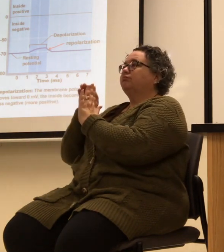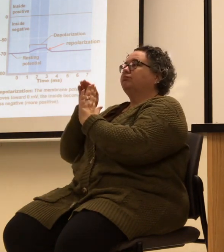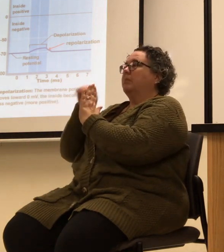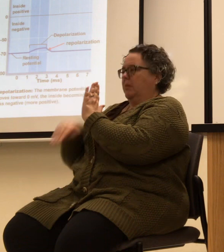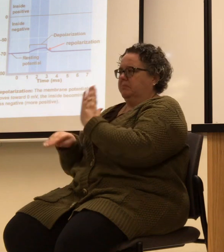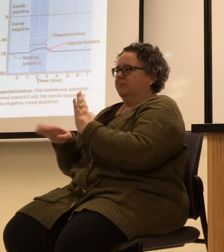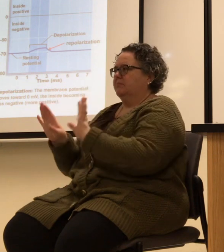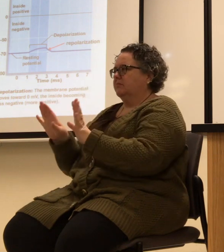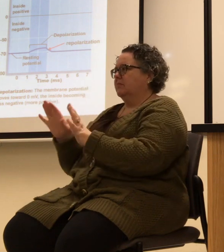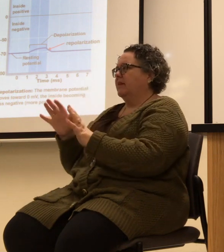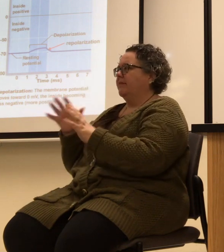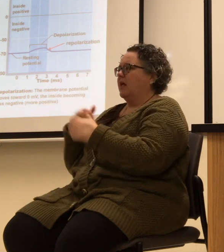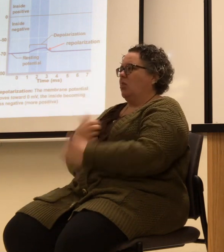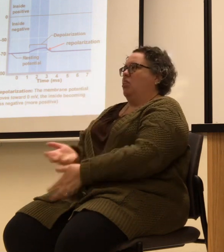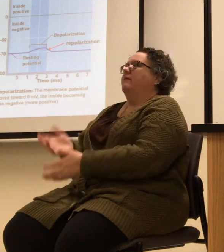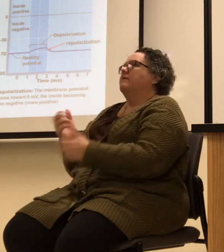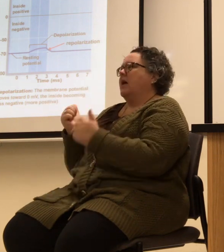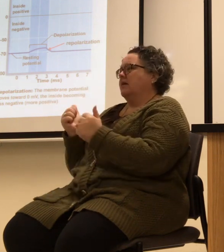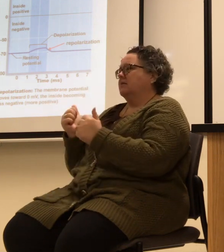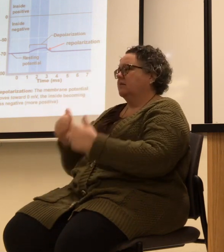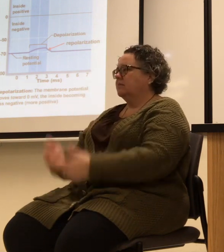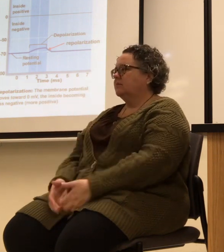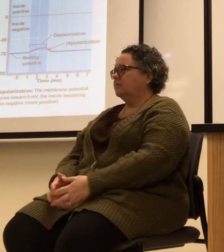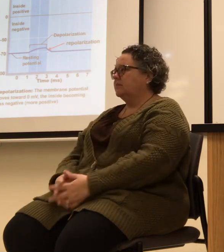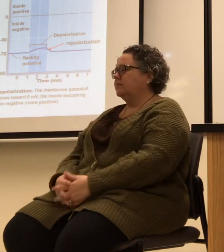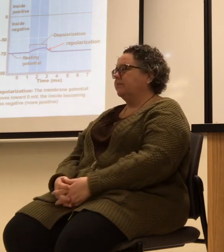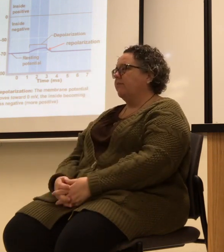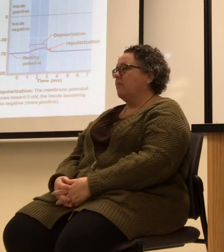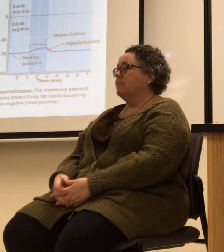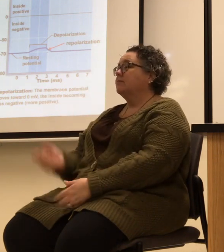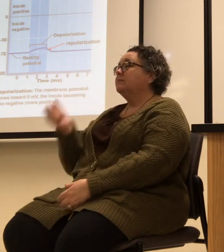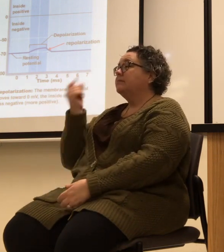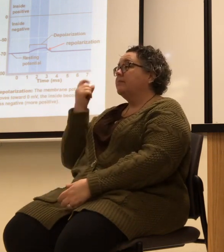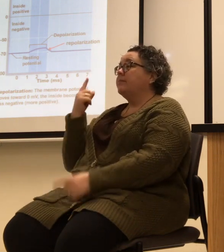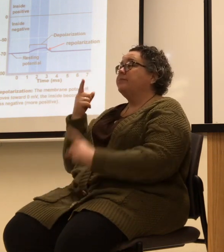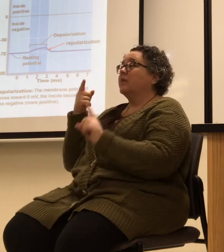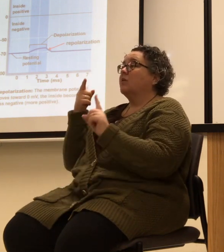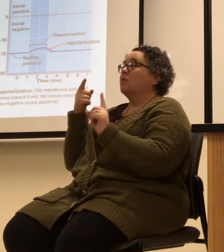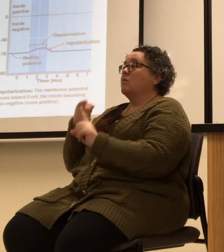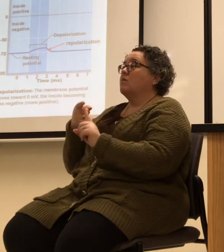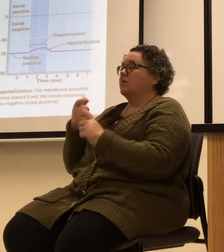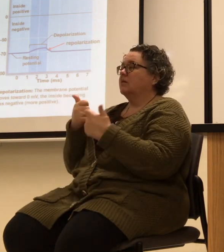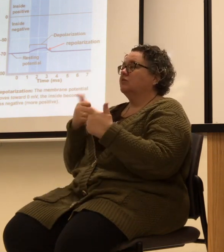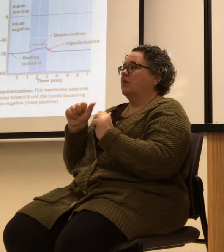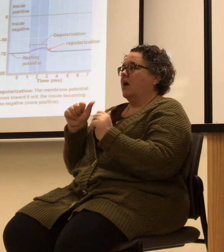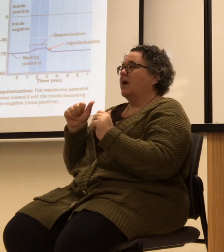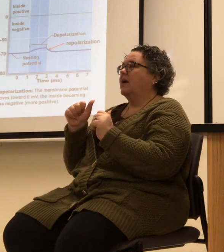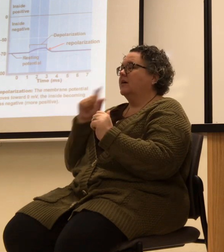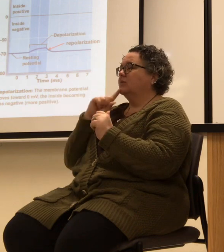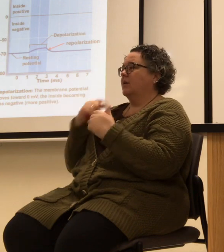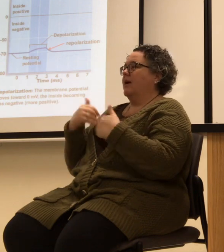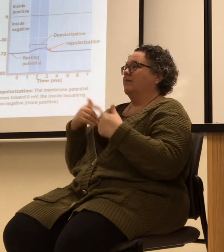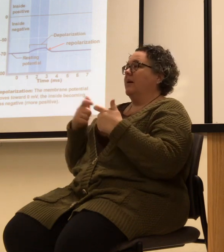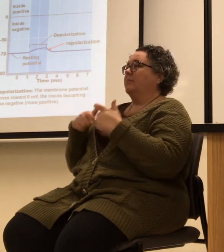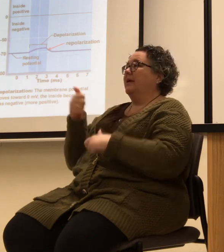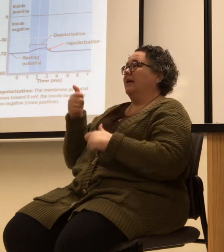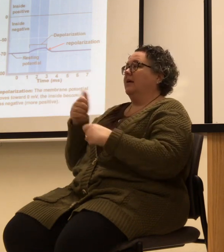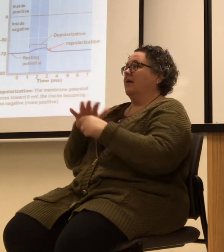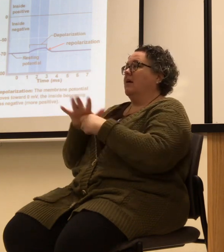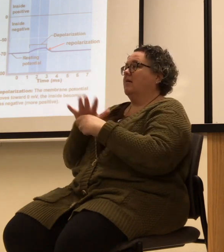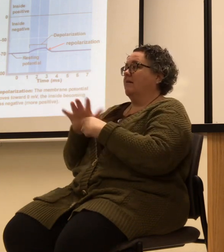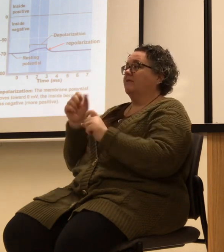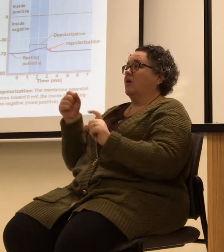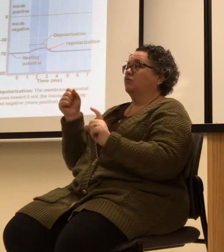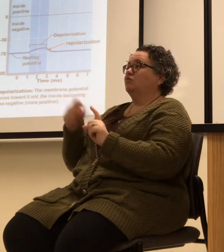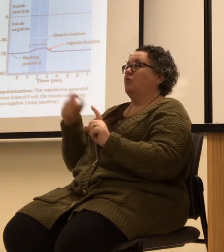They poop out really fast. They just go away. Okay. Again, the goal is you're trying to give a big enough jolt